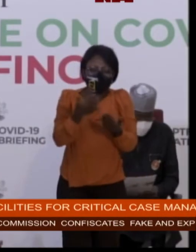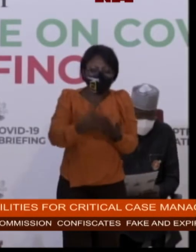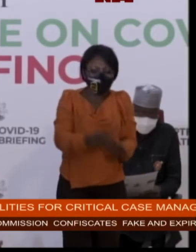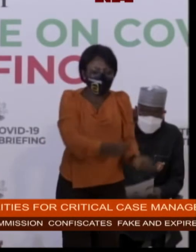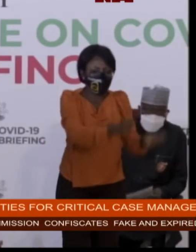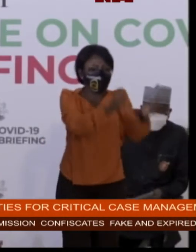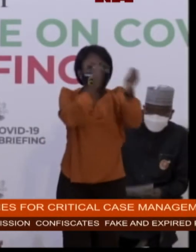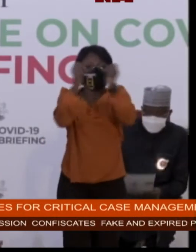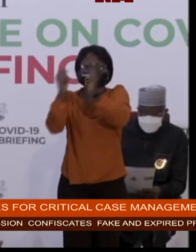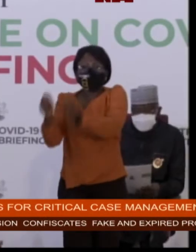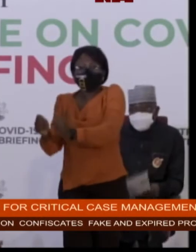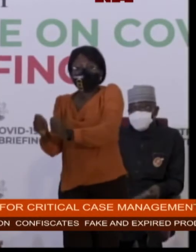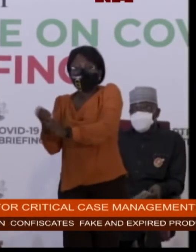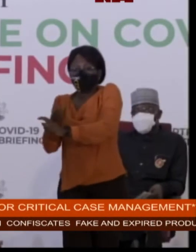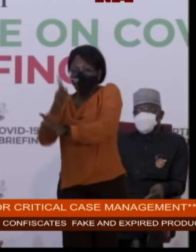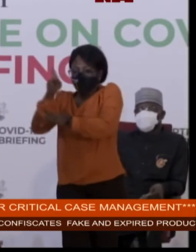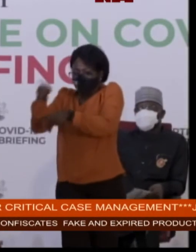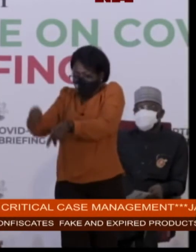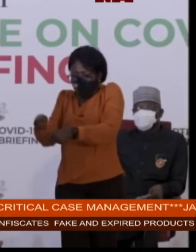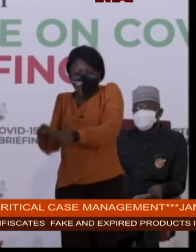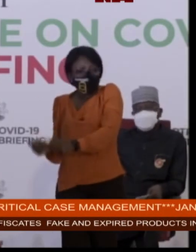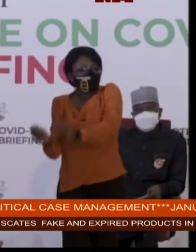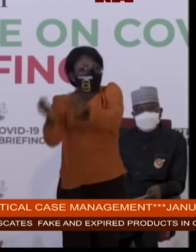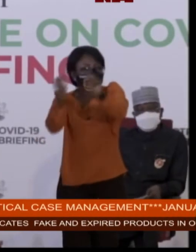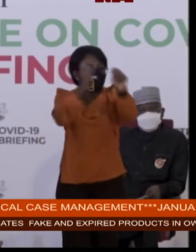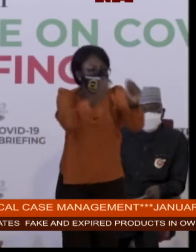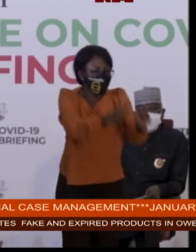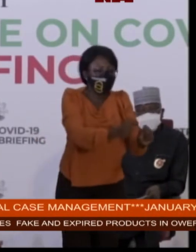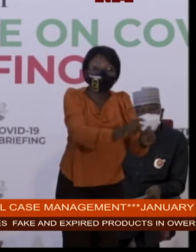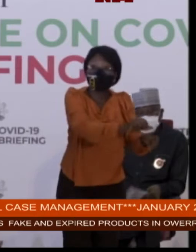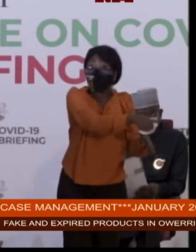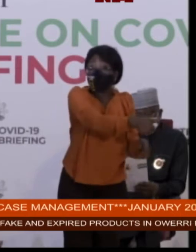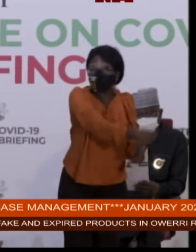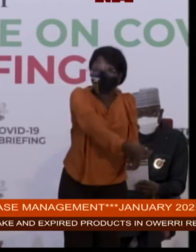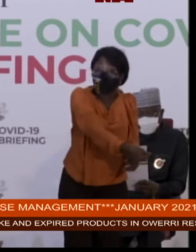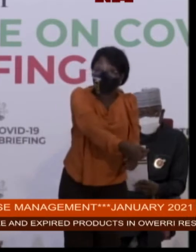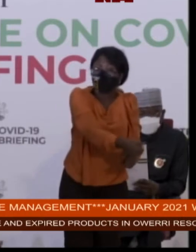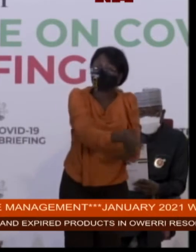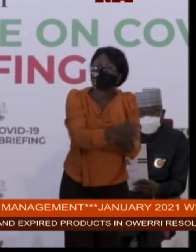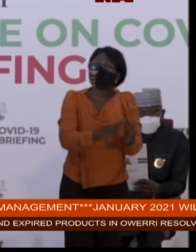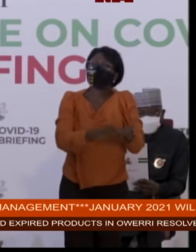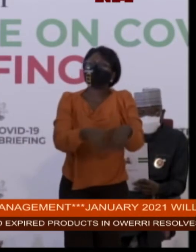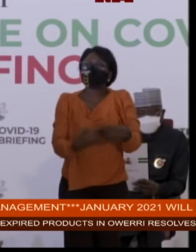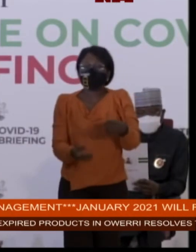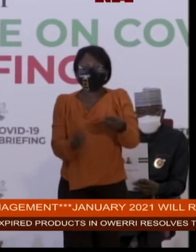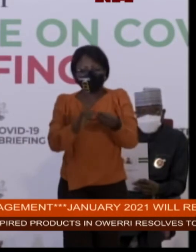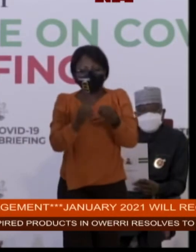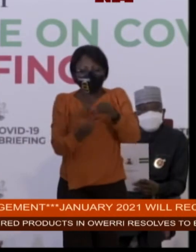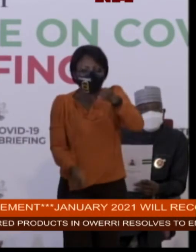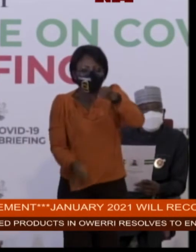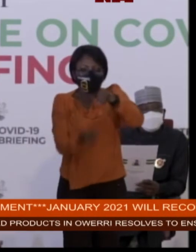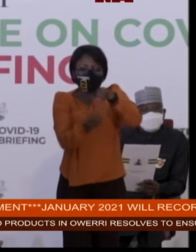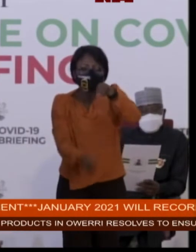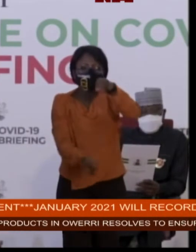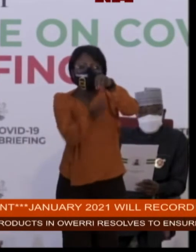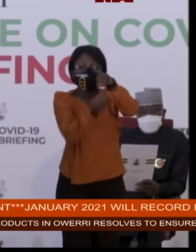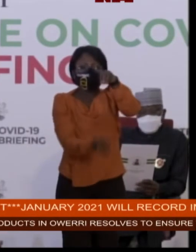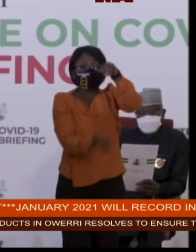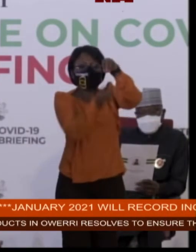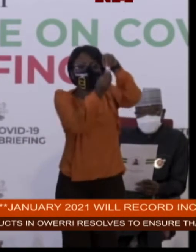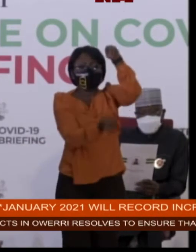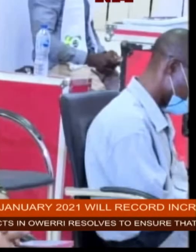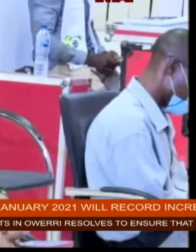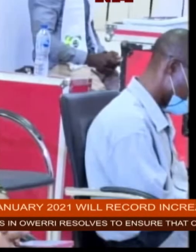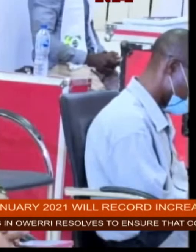person to the other. And therefore, obviously, at some point, the numbers add up. You have more cases and it becomes a bigger